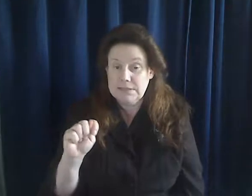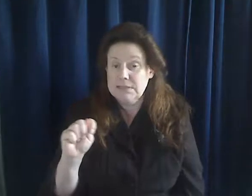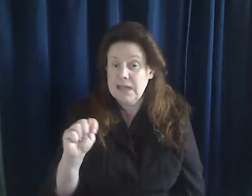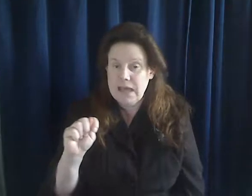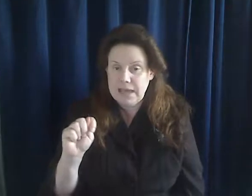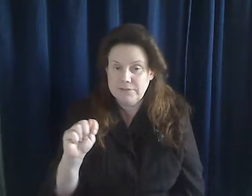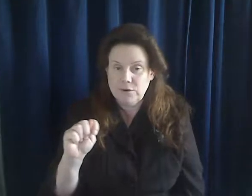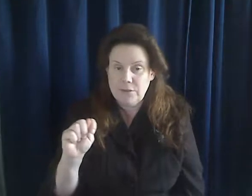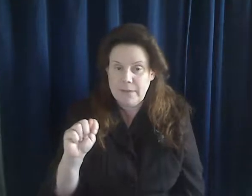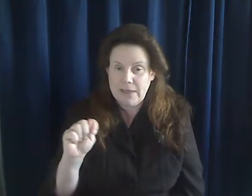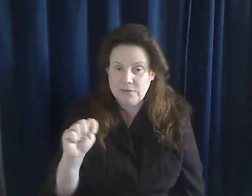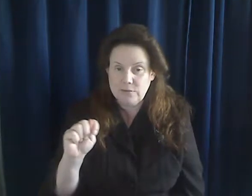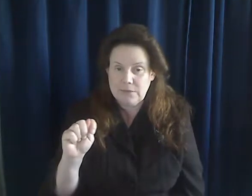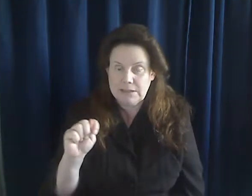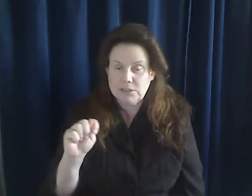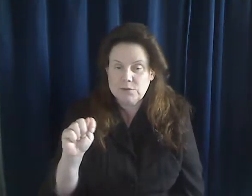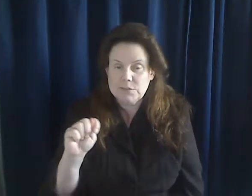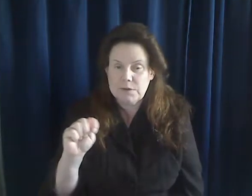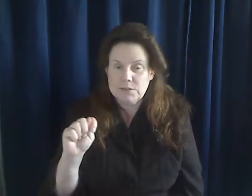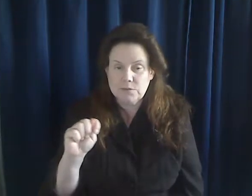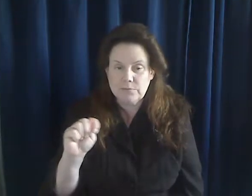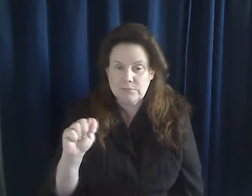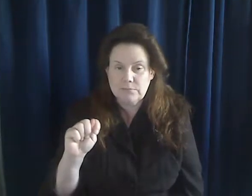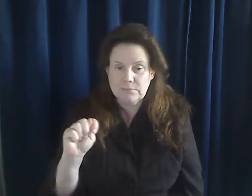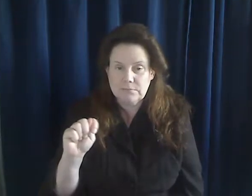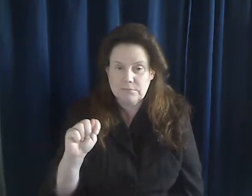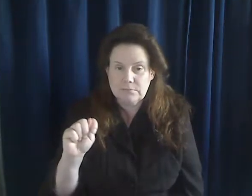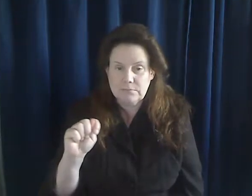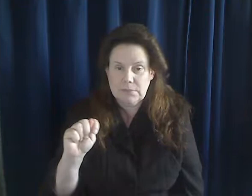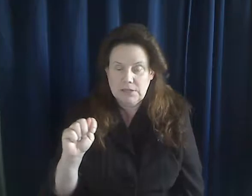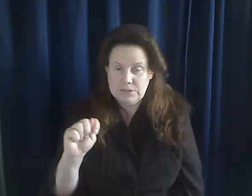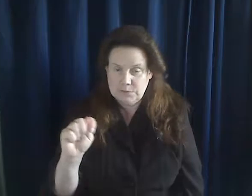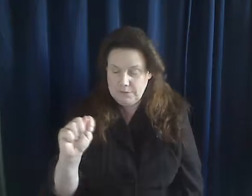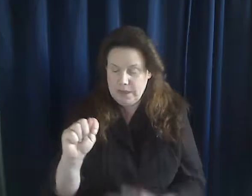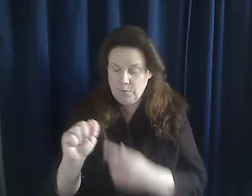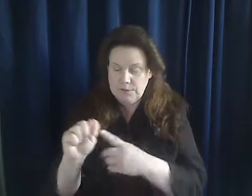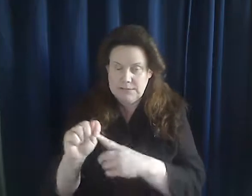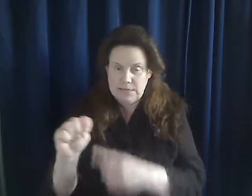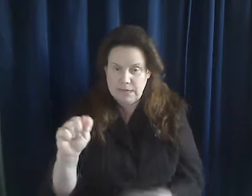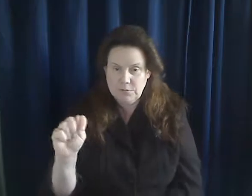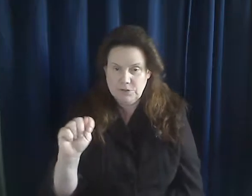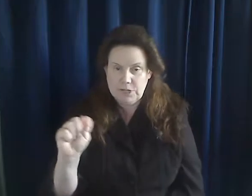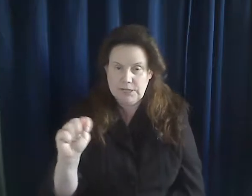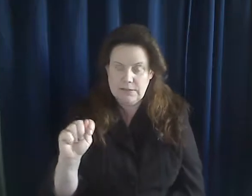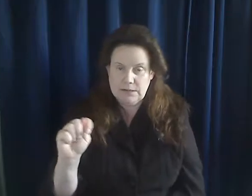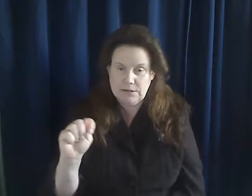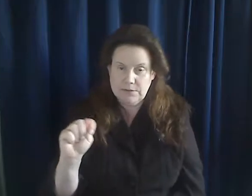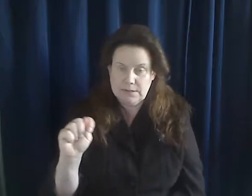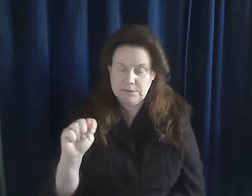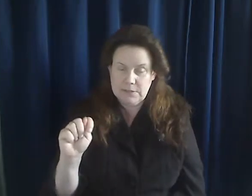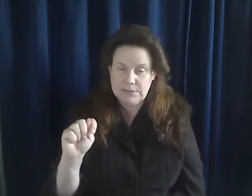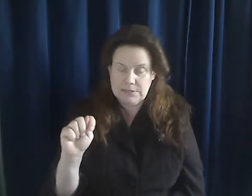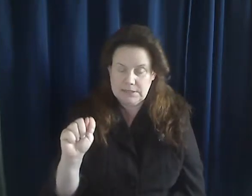is I have to go to the bathroom. I need to use the restroom. Just with that one sign, with shaking that letter, that's what that means.